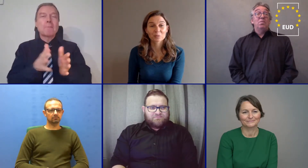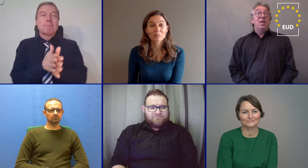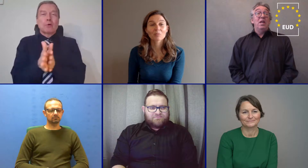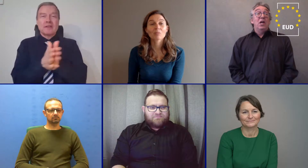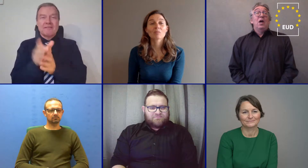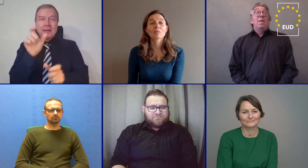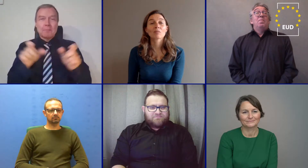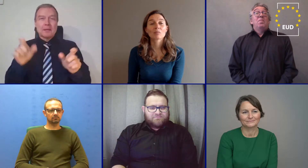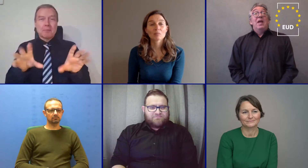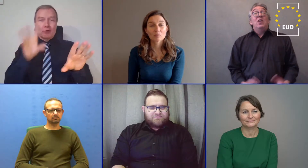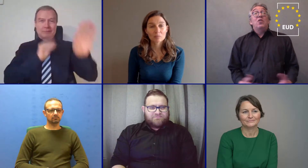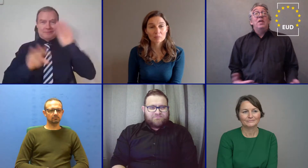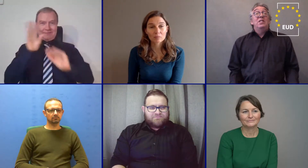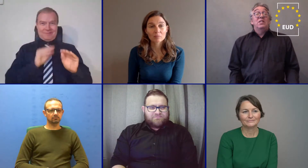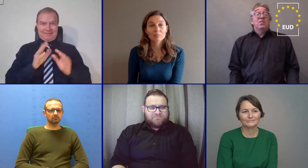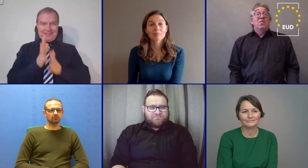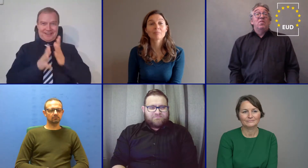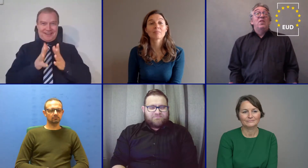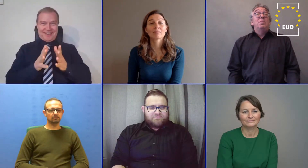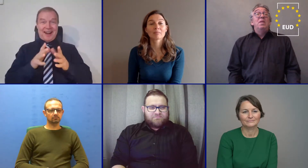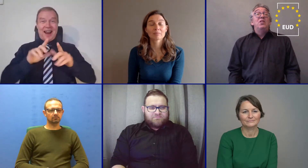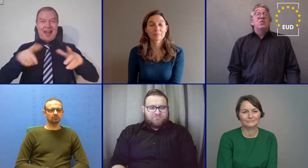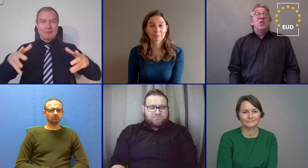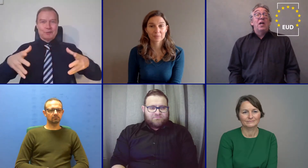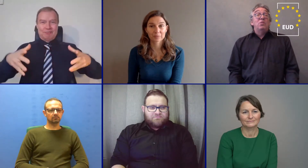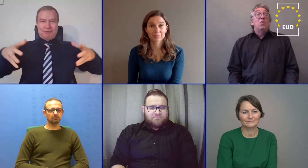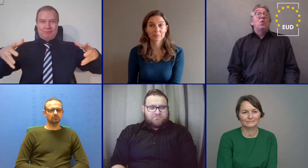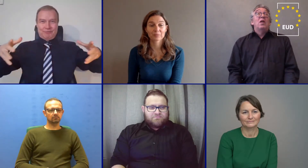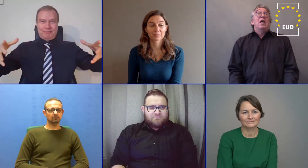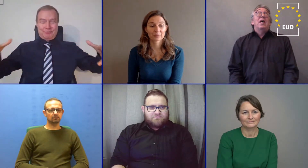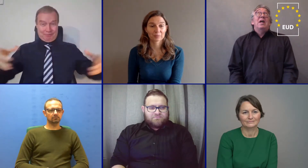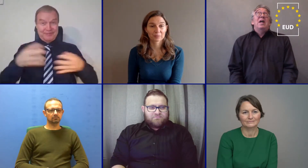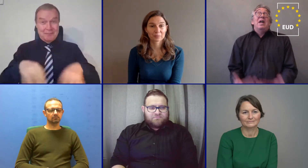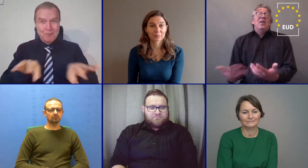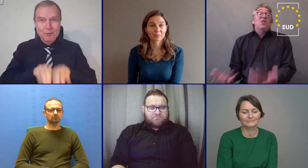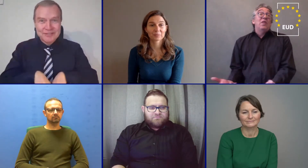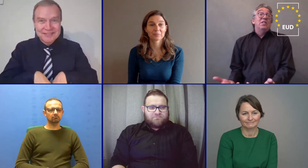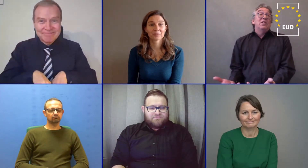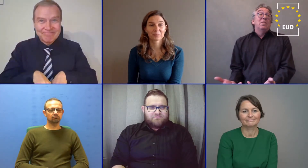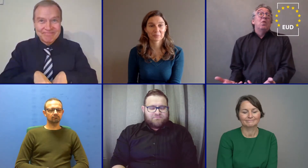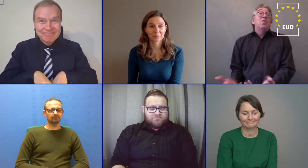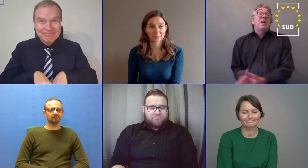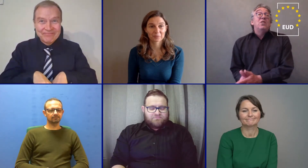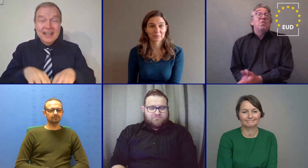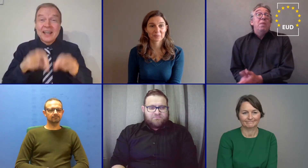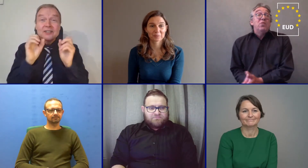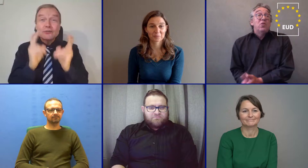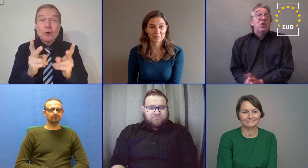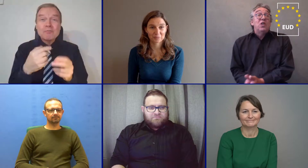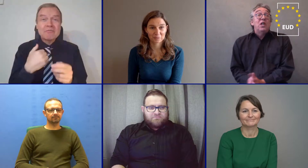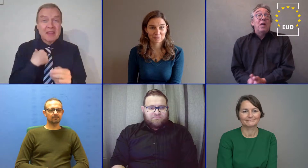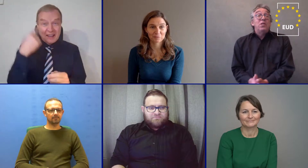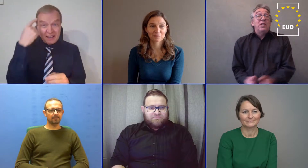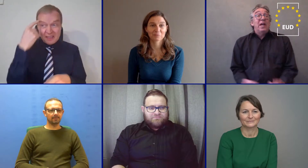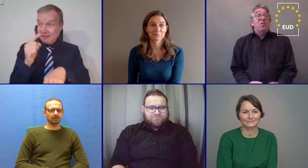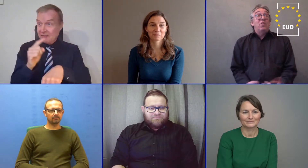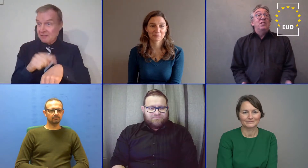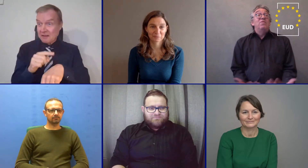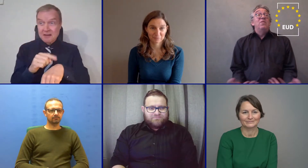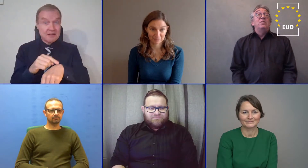be, increased visibility of sign language will increase the motivation of people to learn sign language and increase the